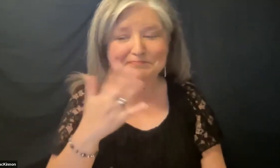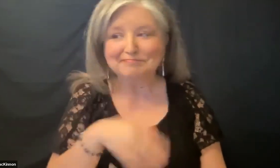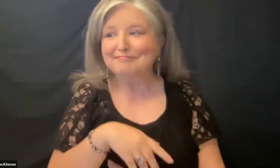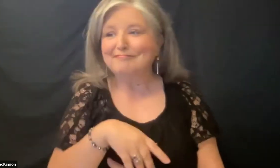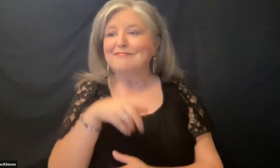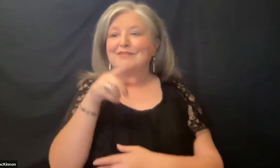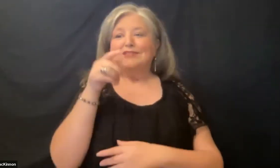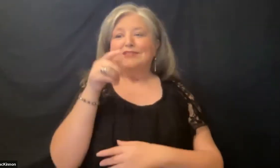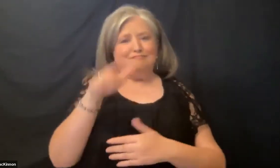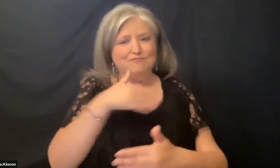This is her name sign.